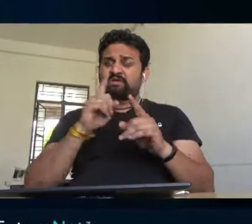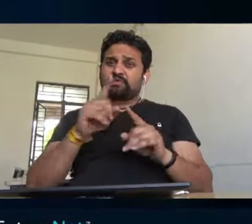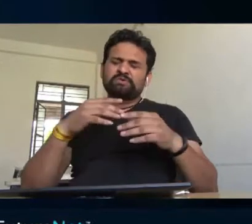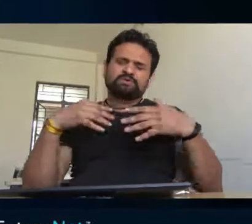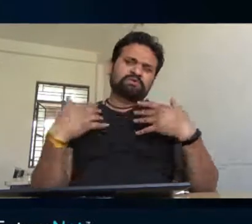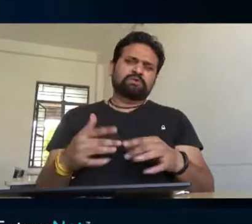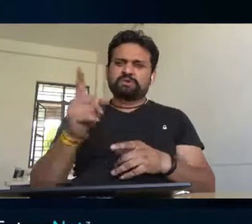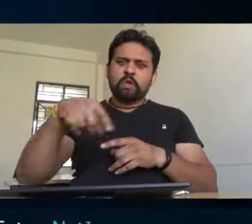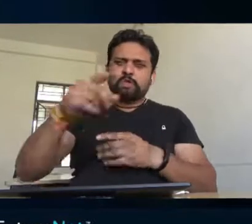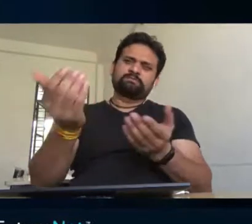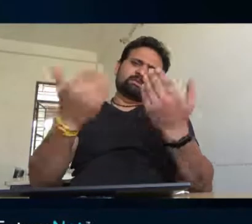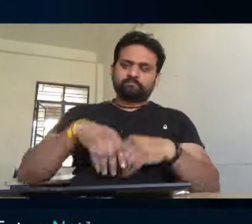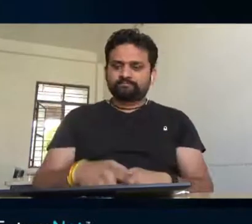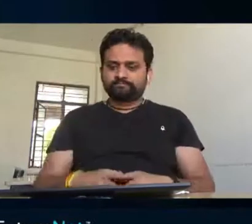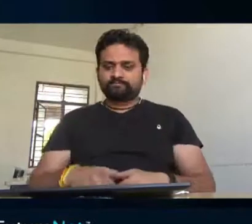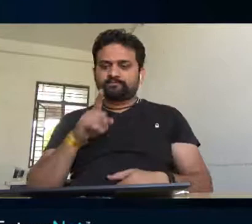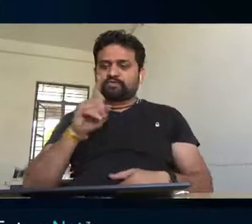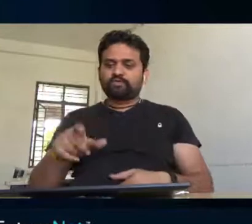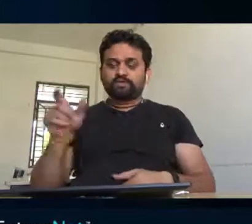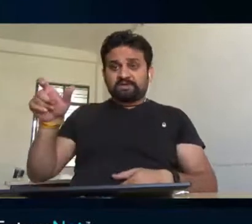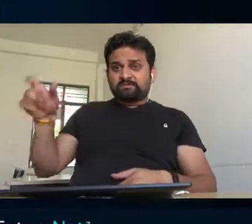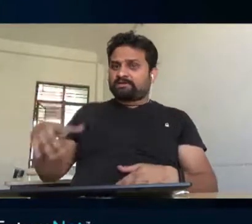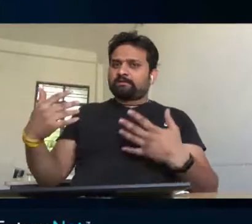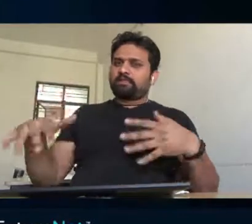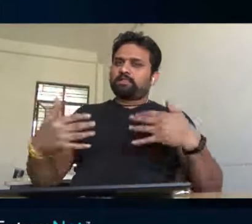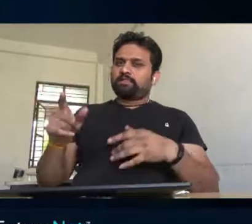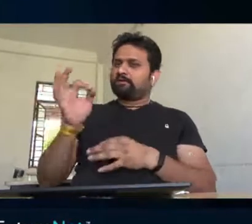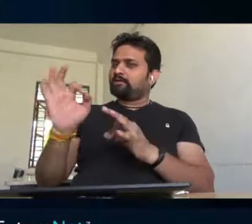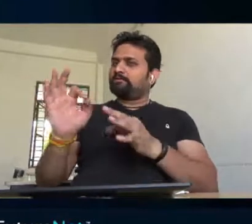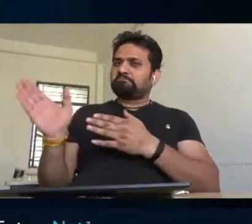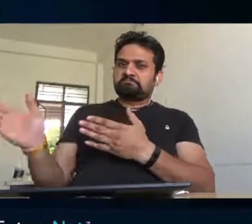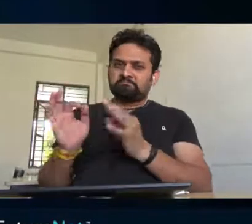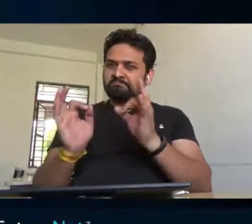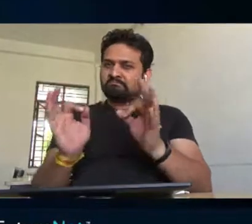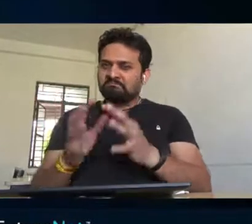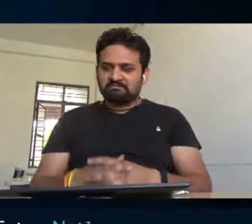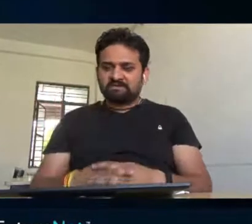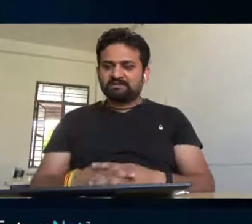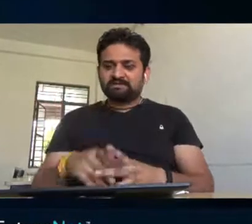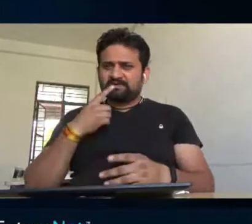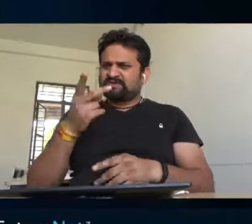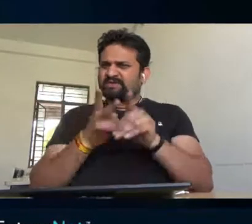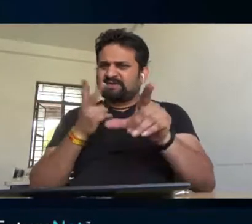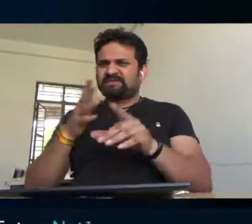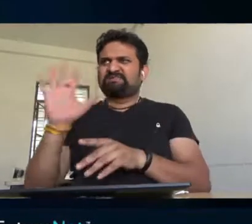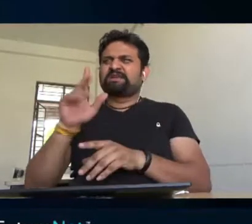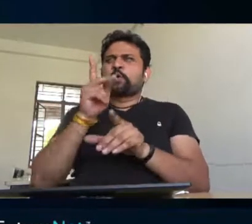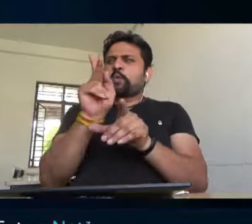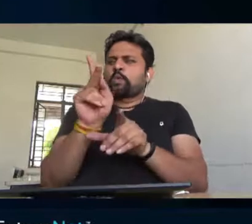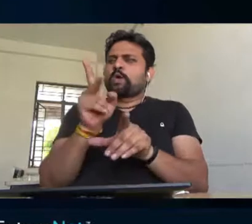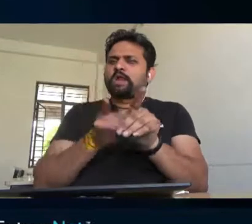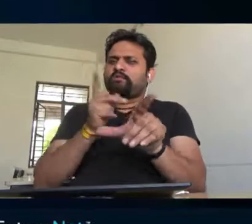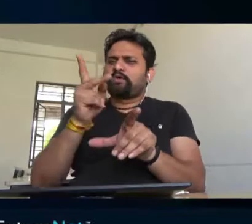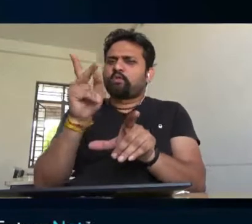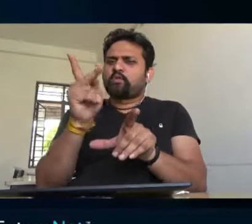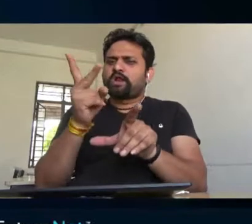and for those who don't know anything about FutureNet. So it really is gonna be amazing.